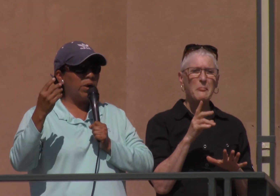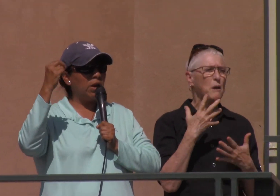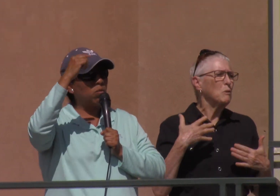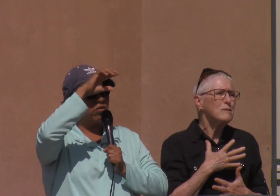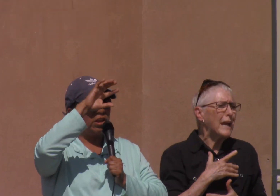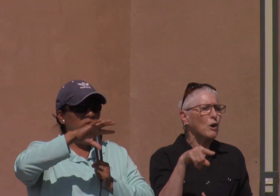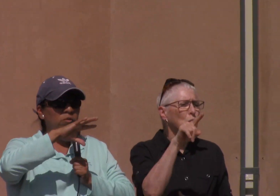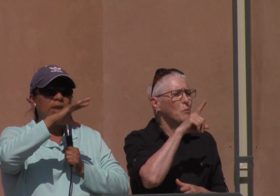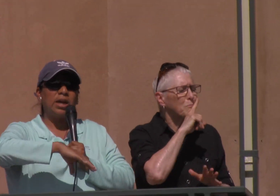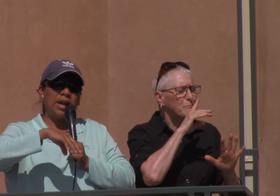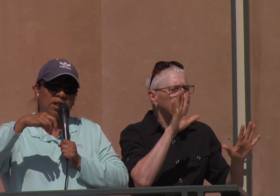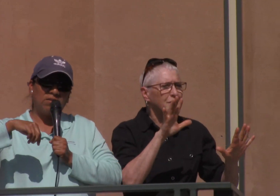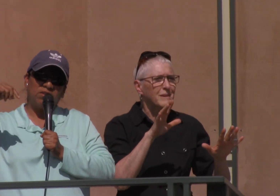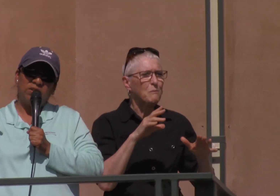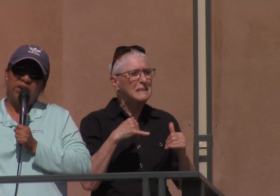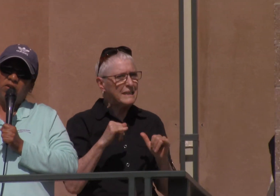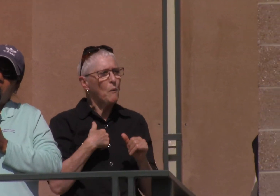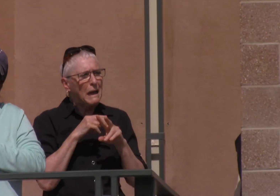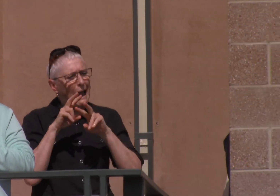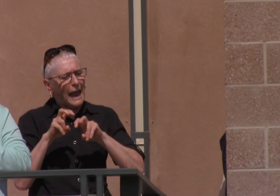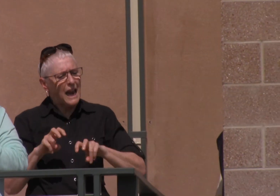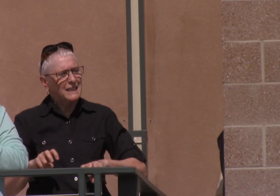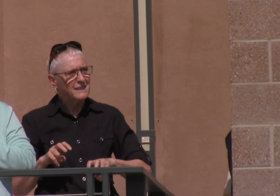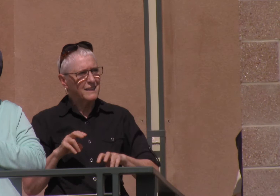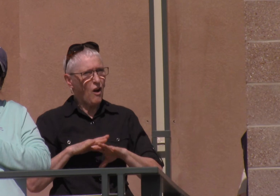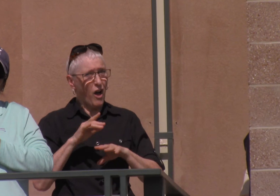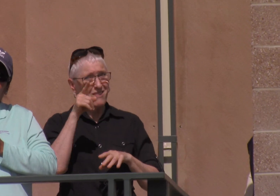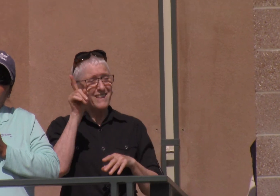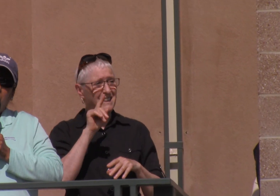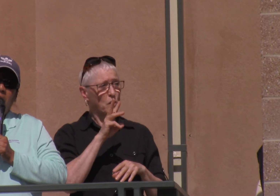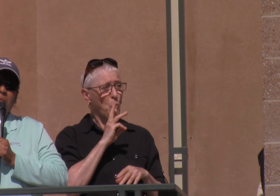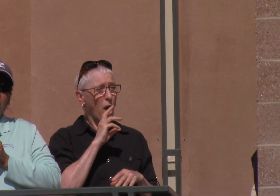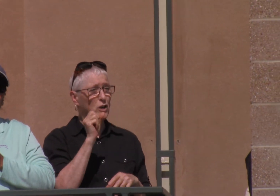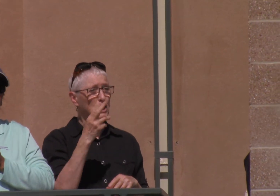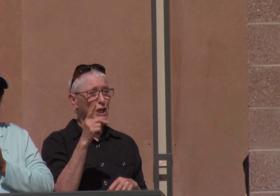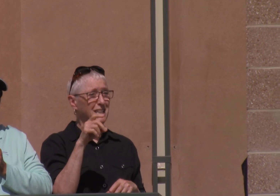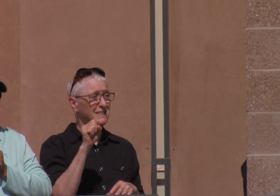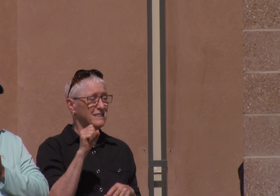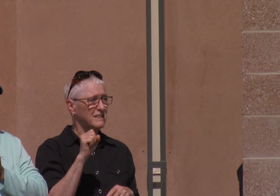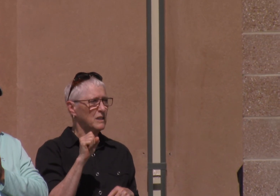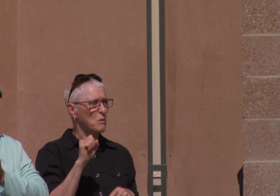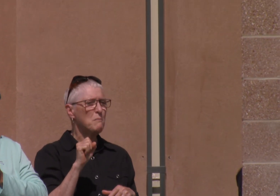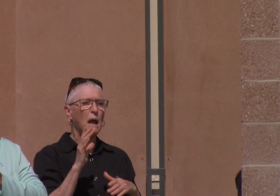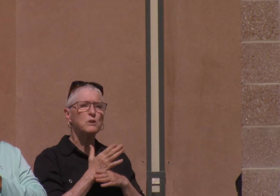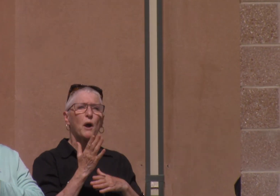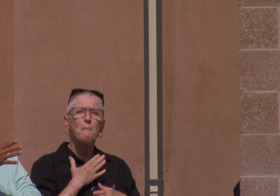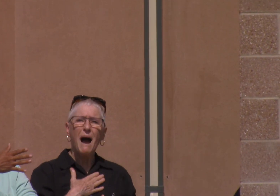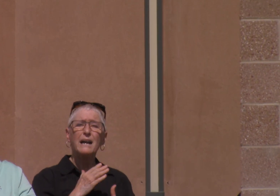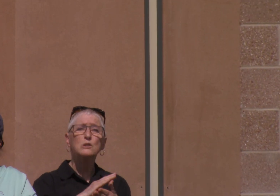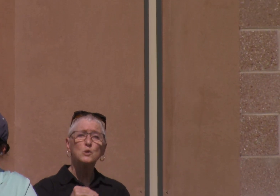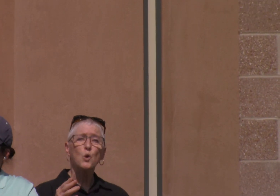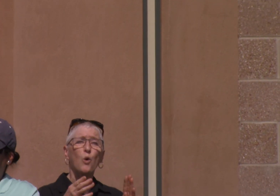scare anybody, we're still doing the analysis here on these watersheds. But I'm sharing my story so